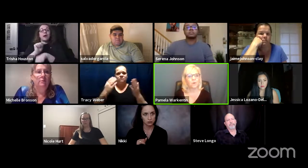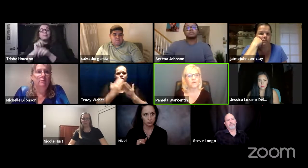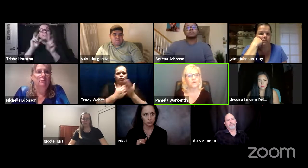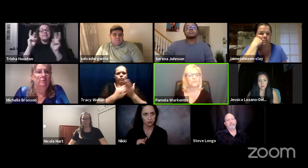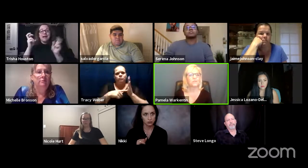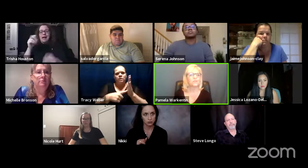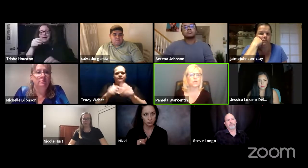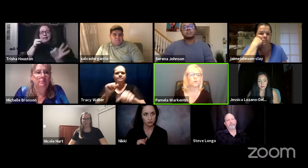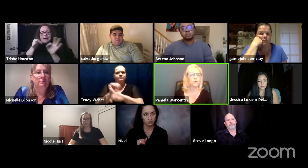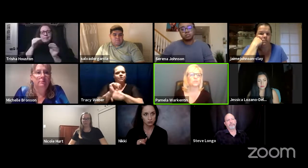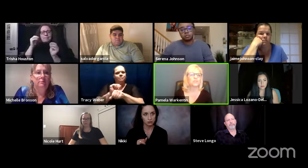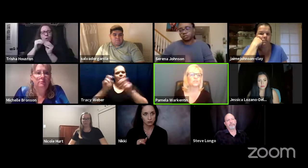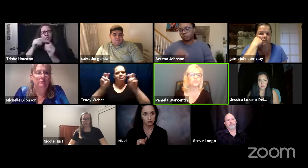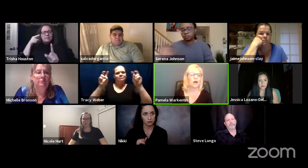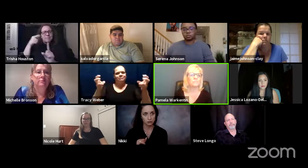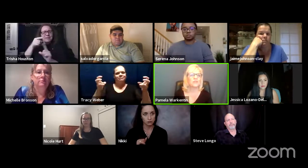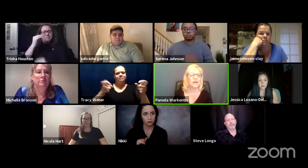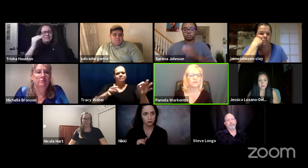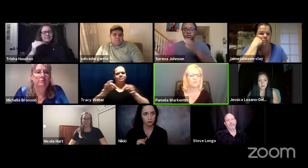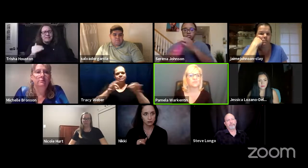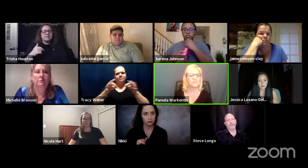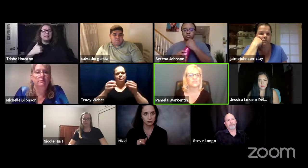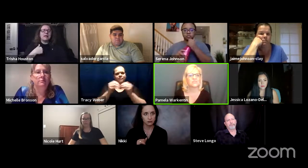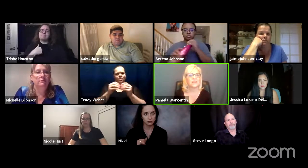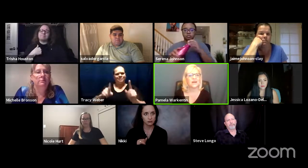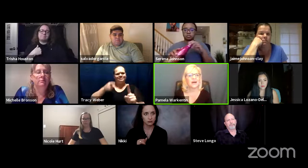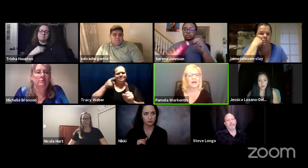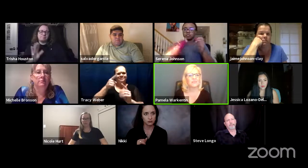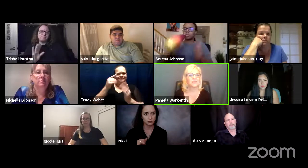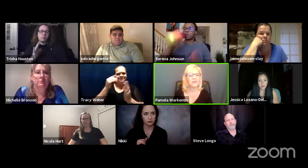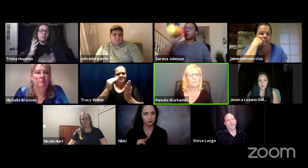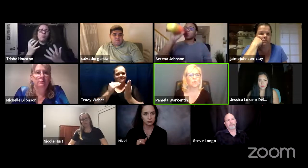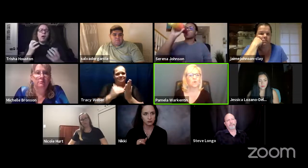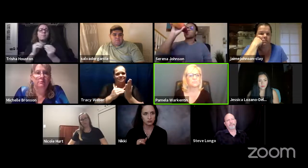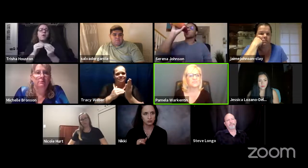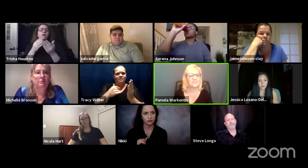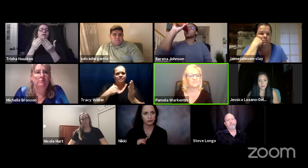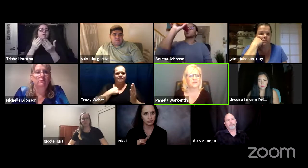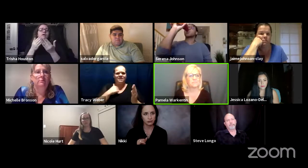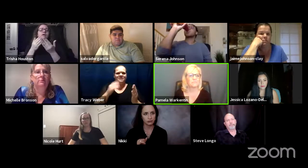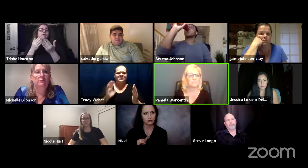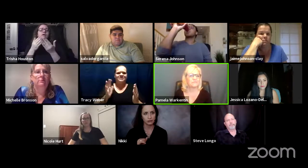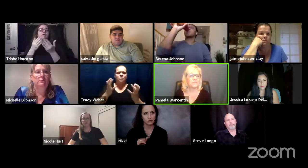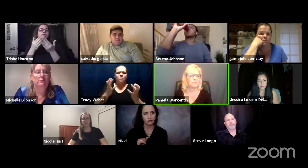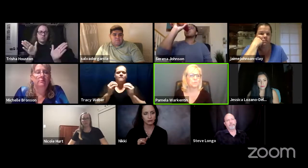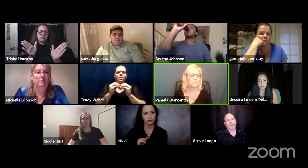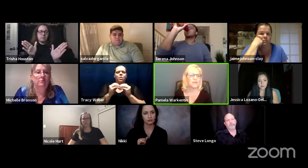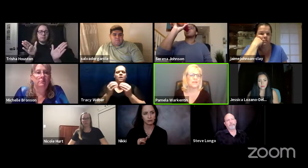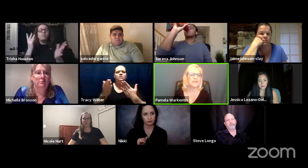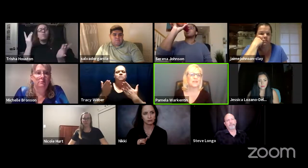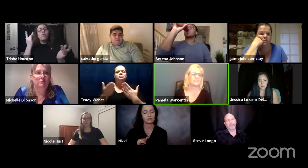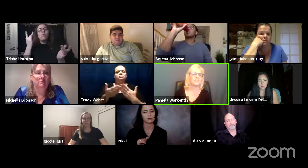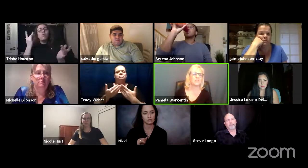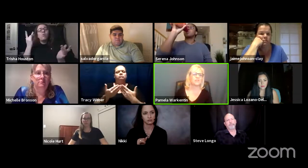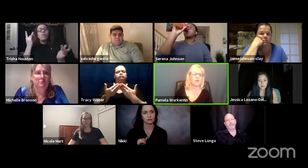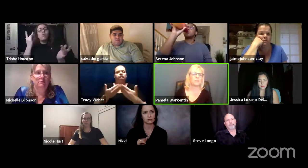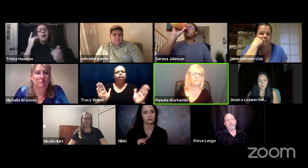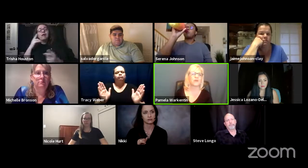board shows job titles that are more specific. My preference would be is that the job titles